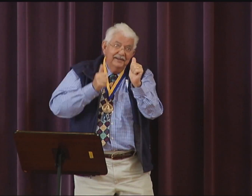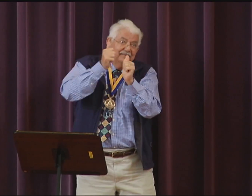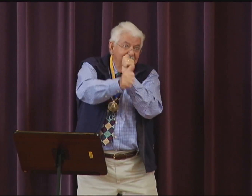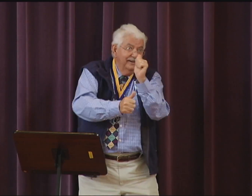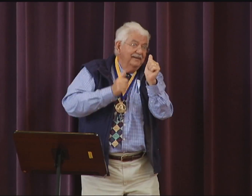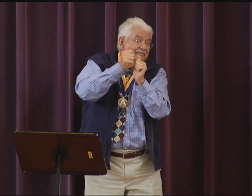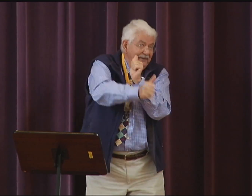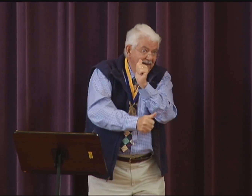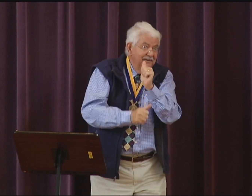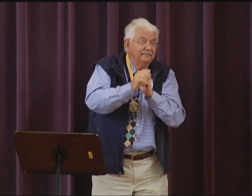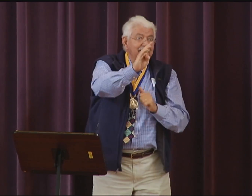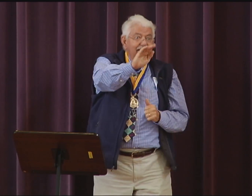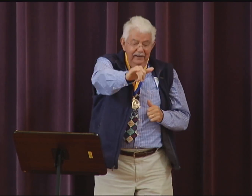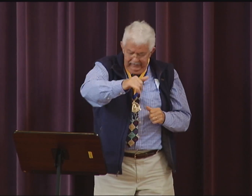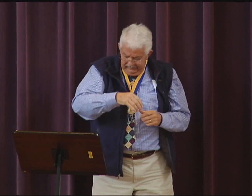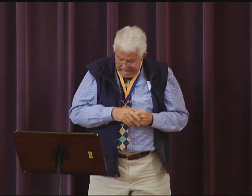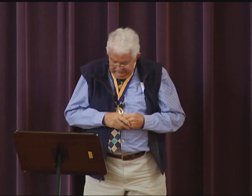As the years go by,